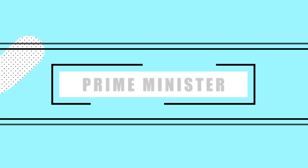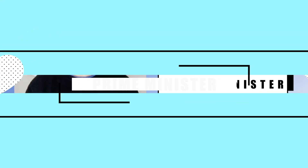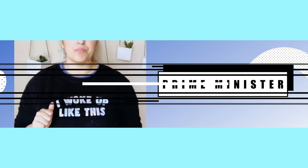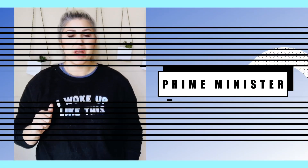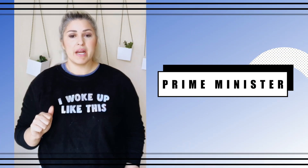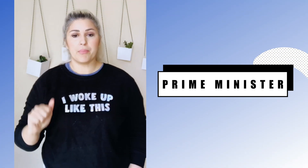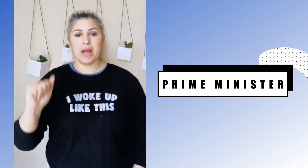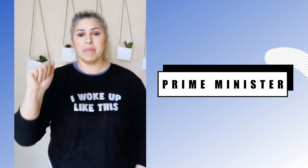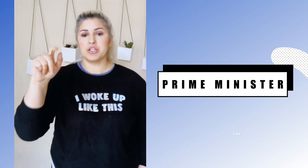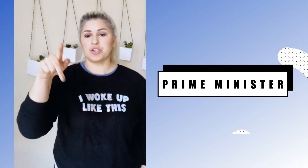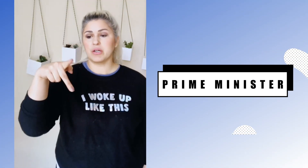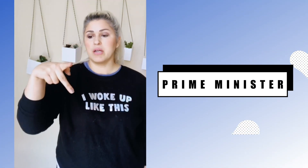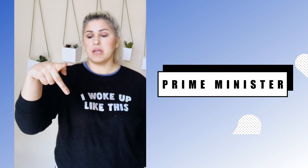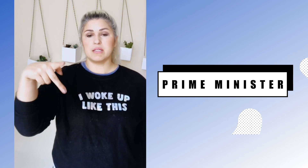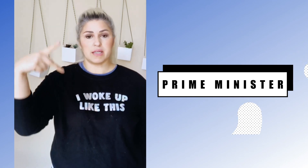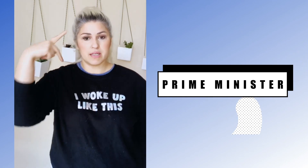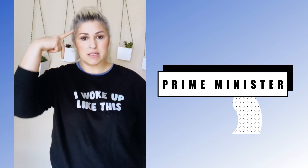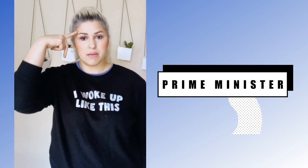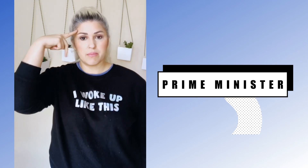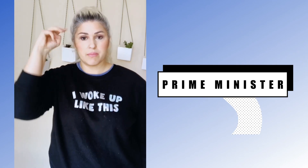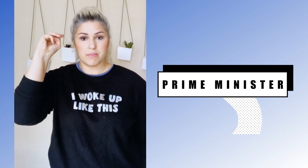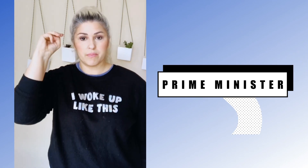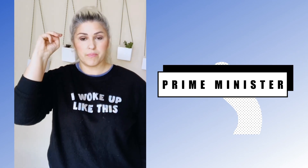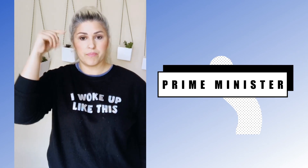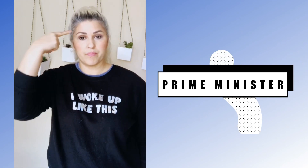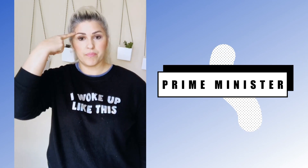Prime Minister. Now, Prime Minister is like this.